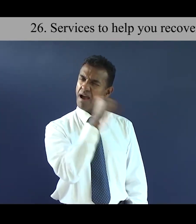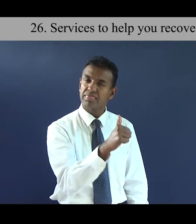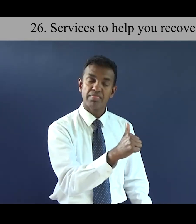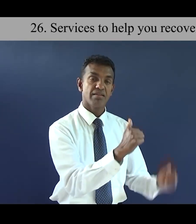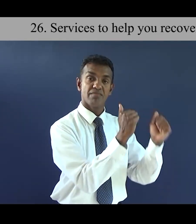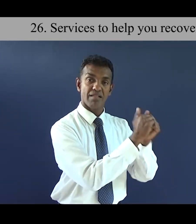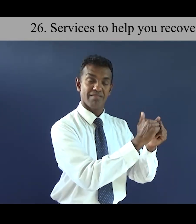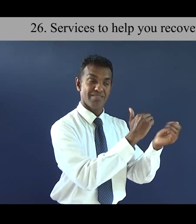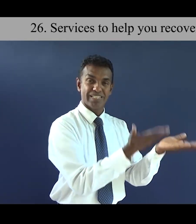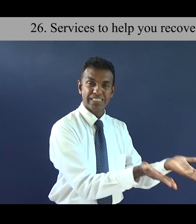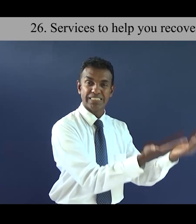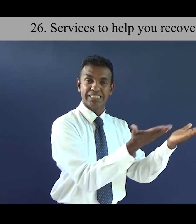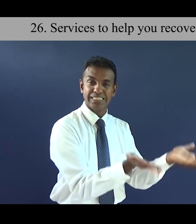happen.